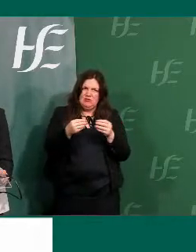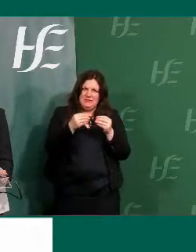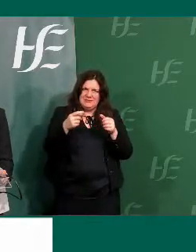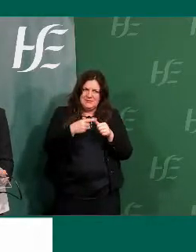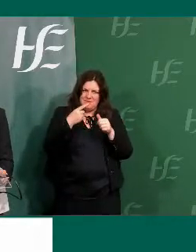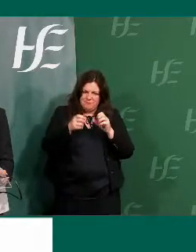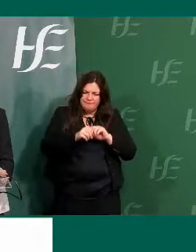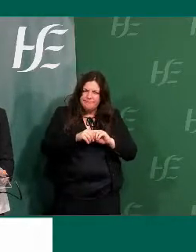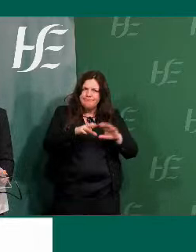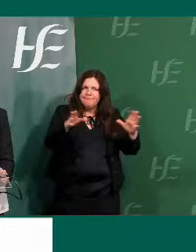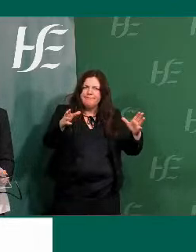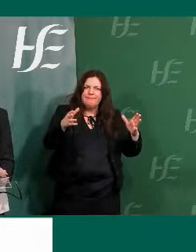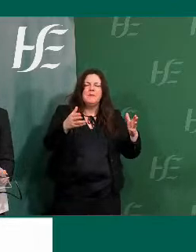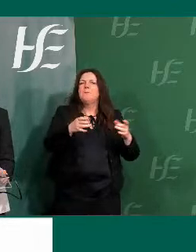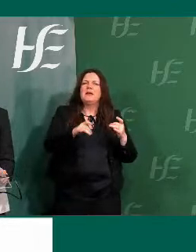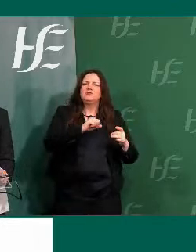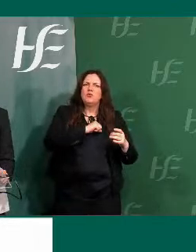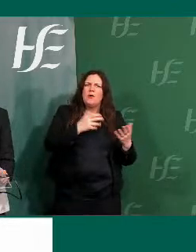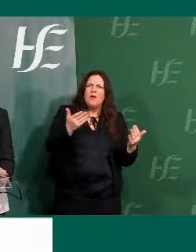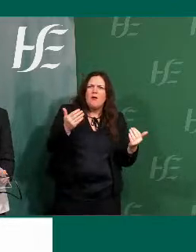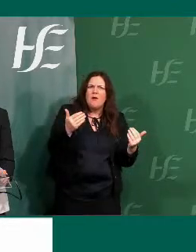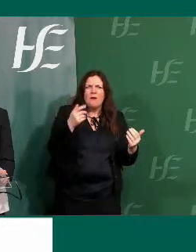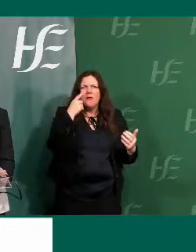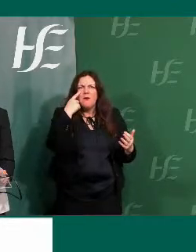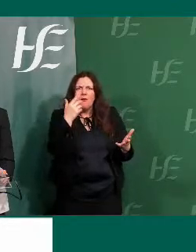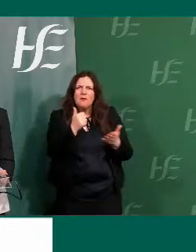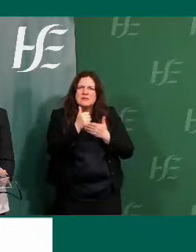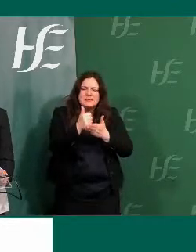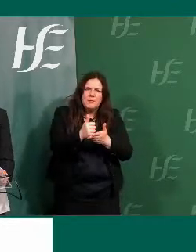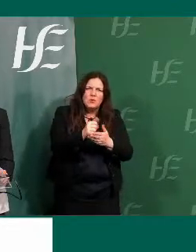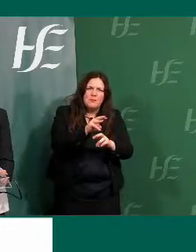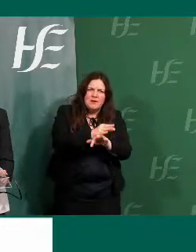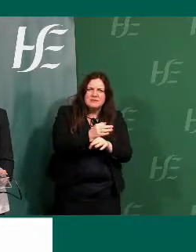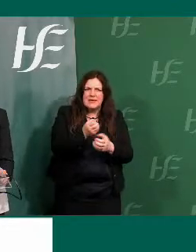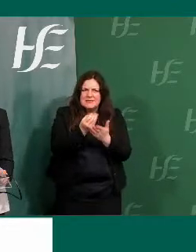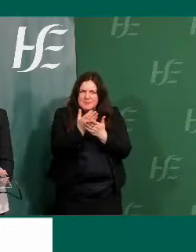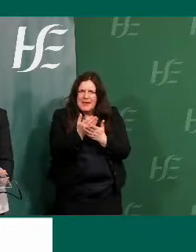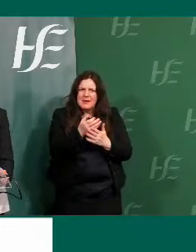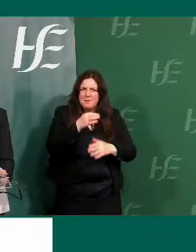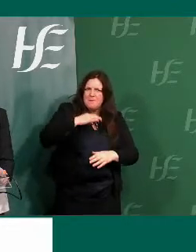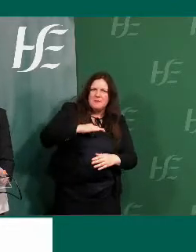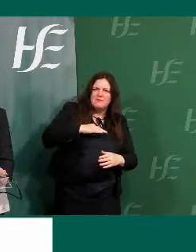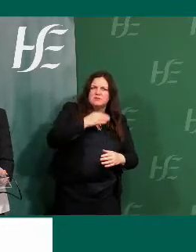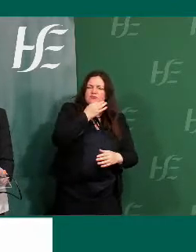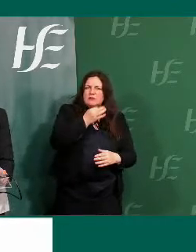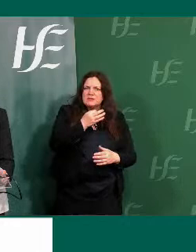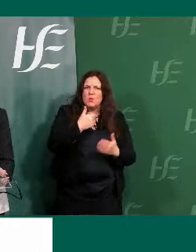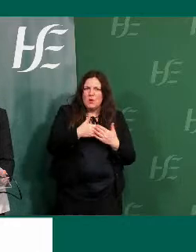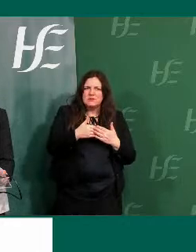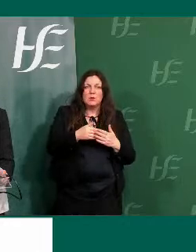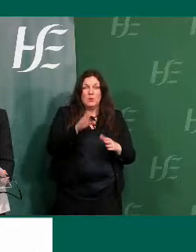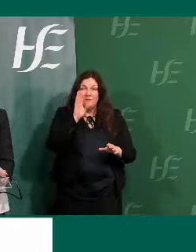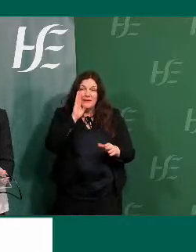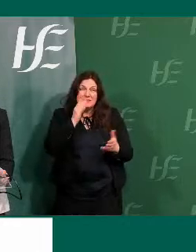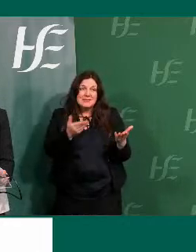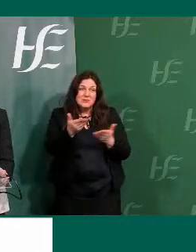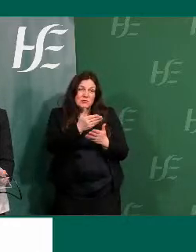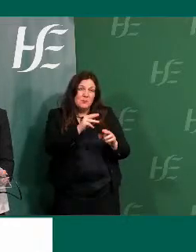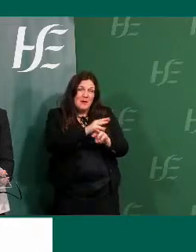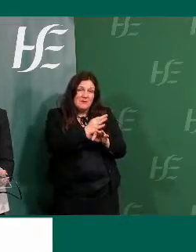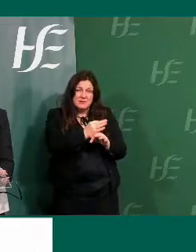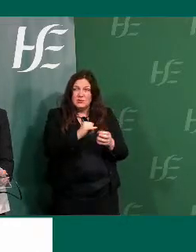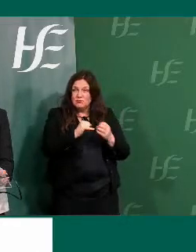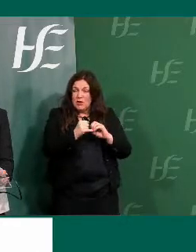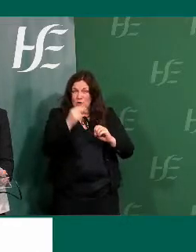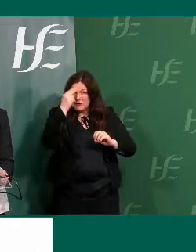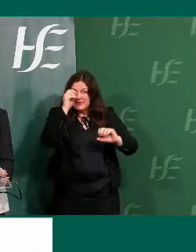that's to support parents to make that informed decision, to explain the benefits and risks to parents. We've listened to parents to try and understand